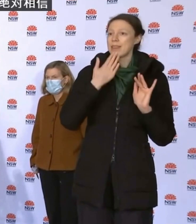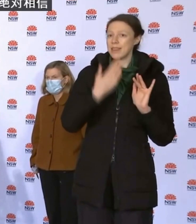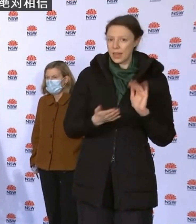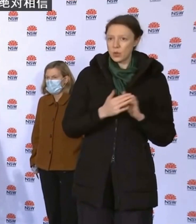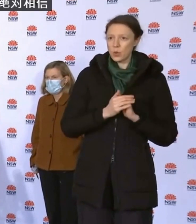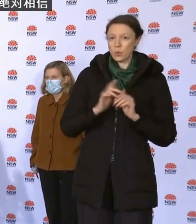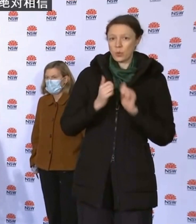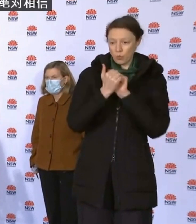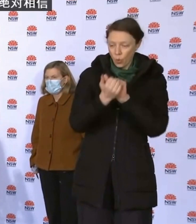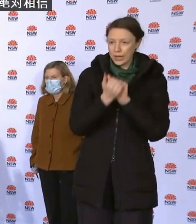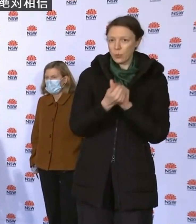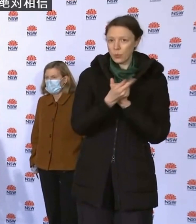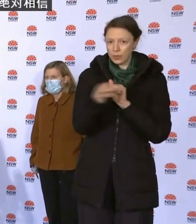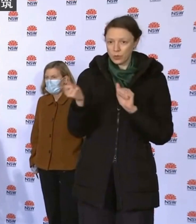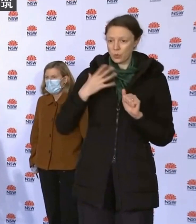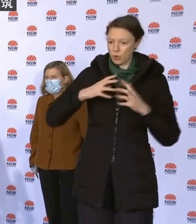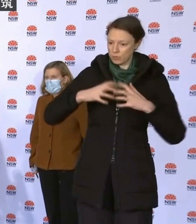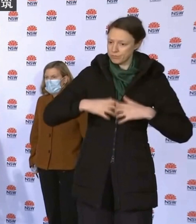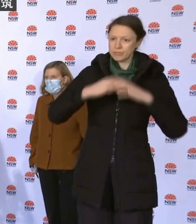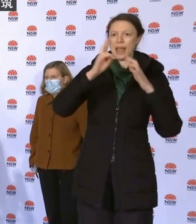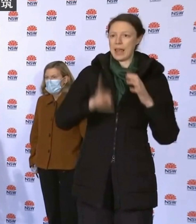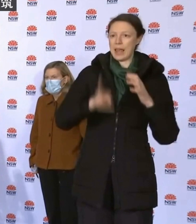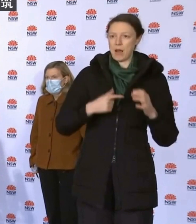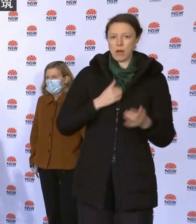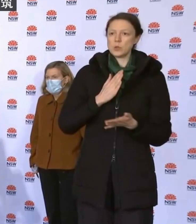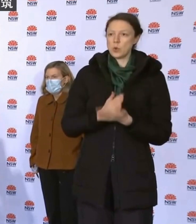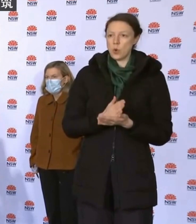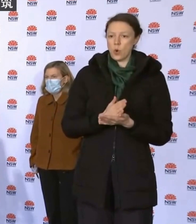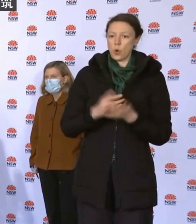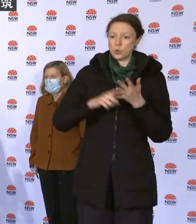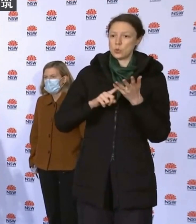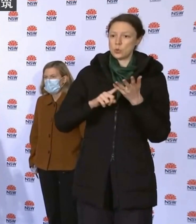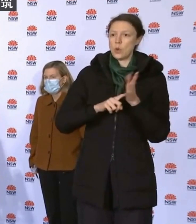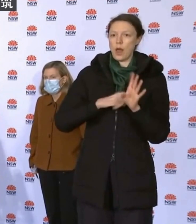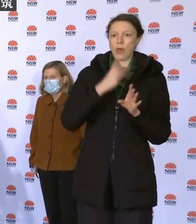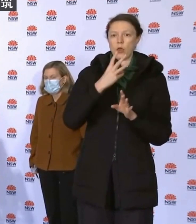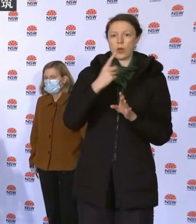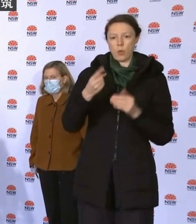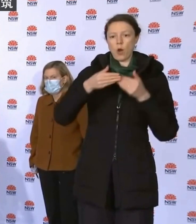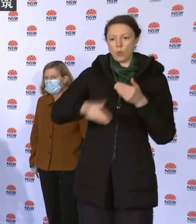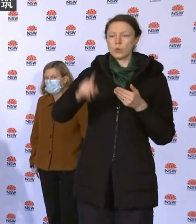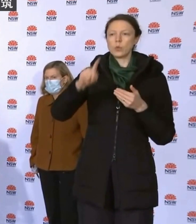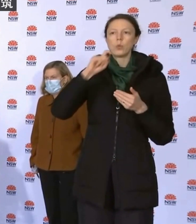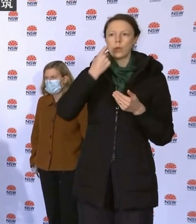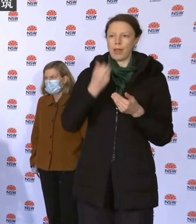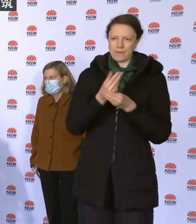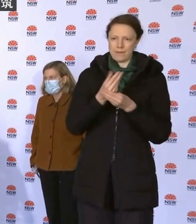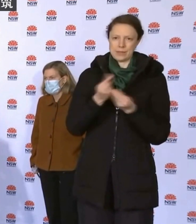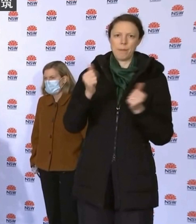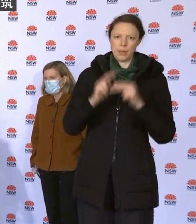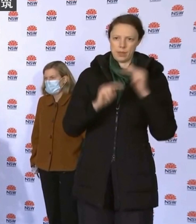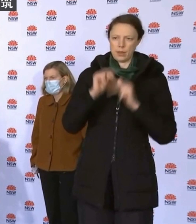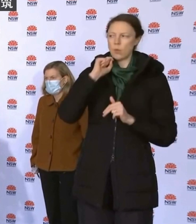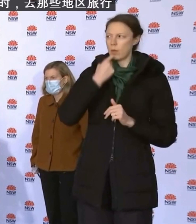up and running as soon as possible. And I'm absolutely convinced that on July 31 there will be construction activity. Shouldn't you be able to... How much compensation